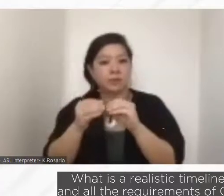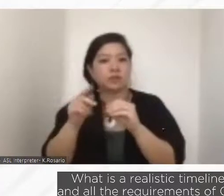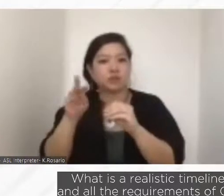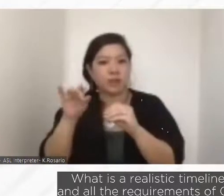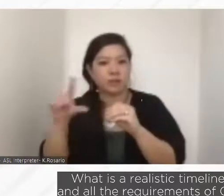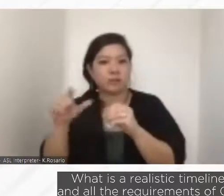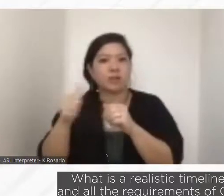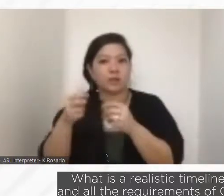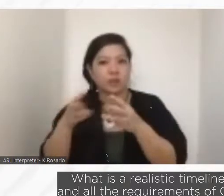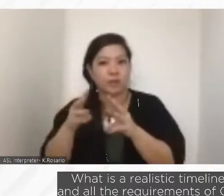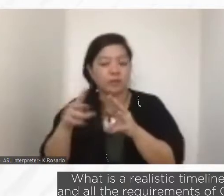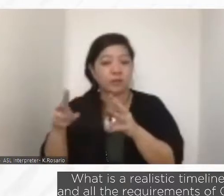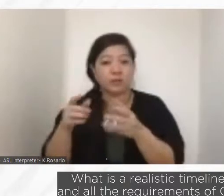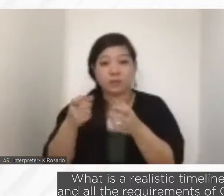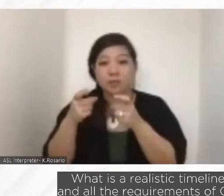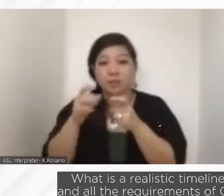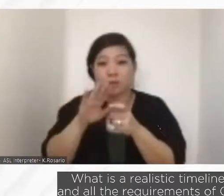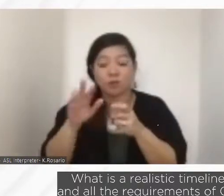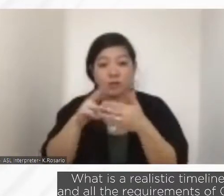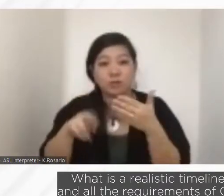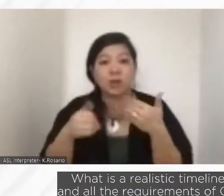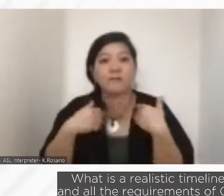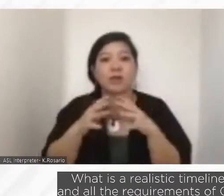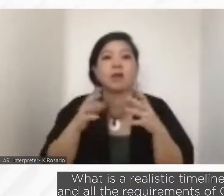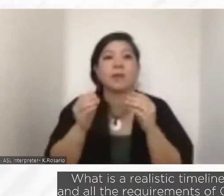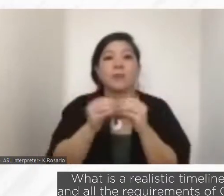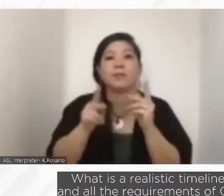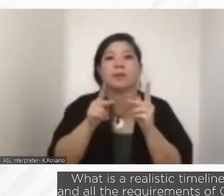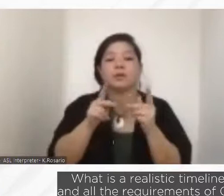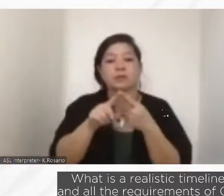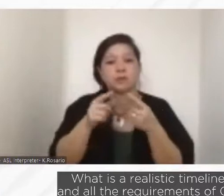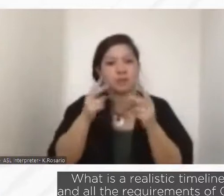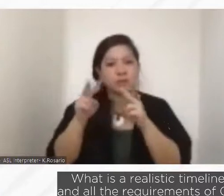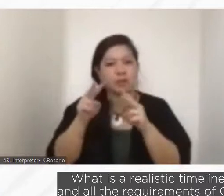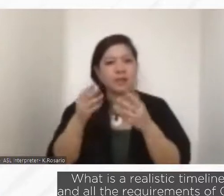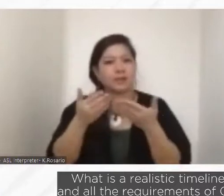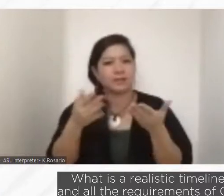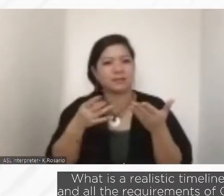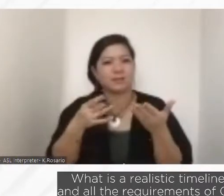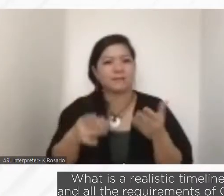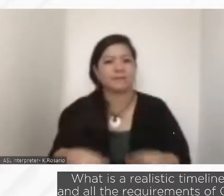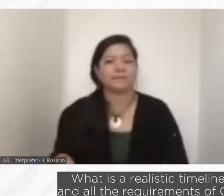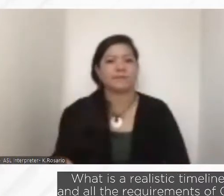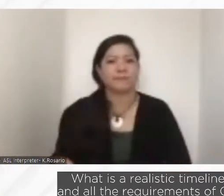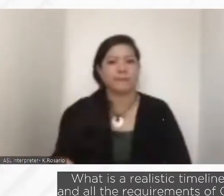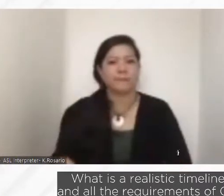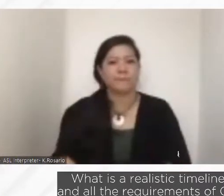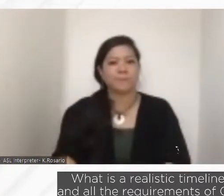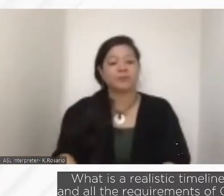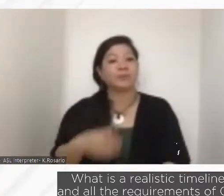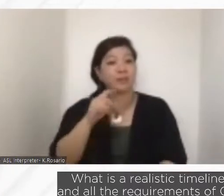another way you speed up your results just by having a lot more people to look at. And it's done things in parallel versus in